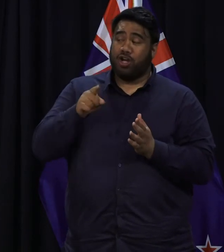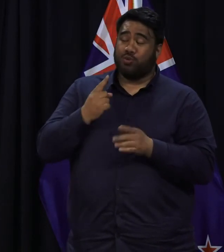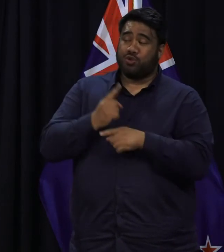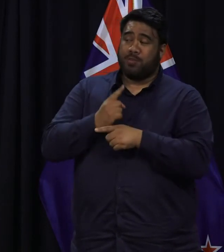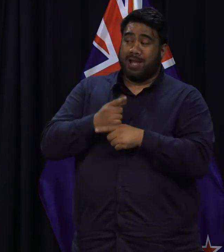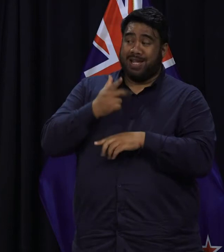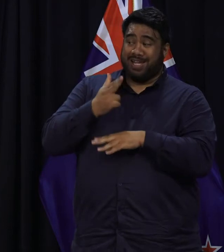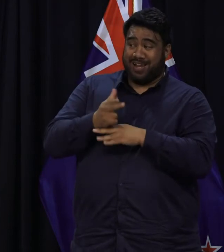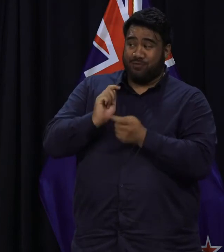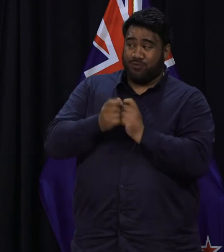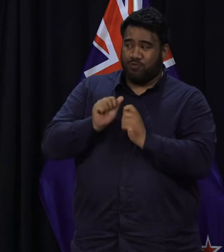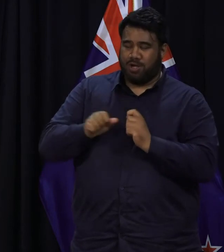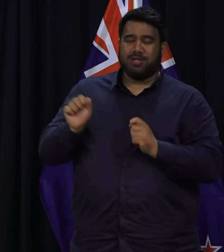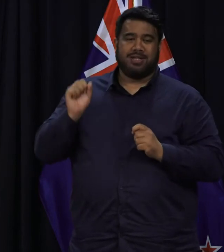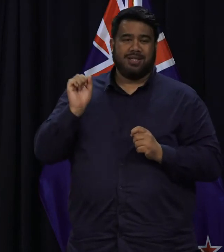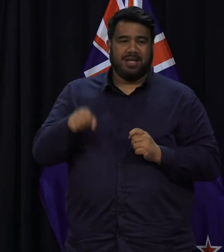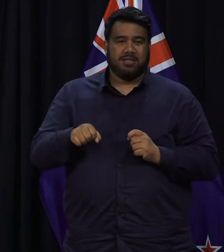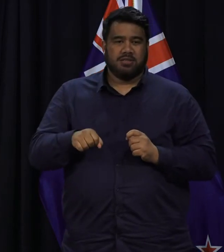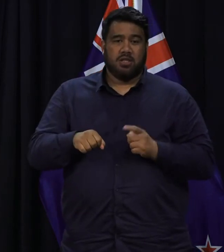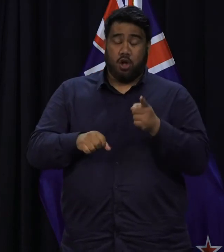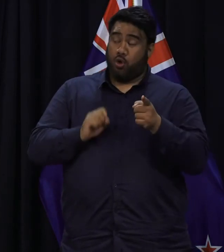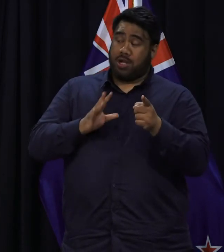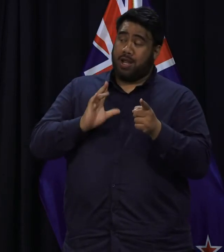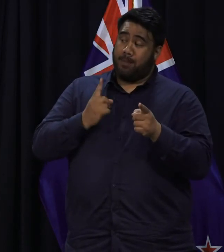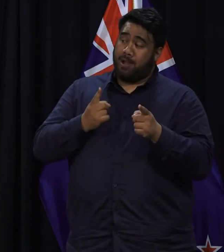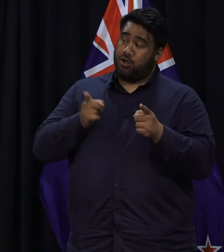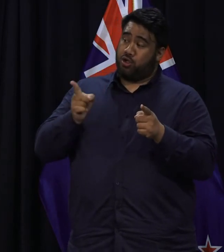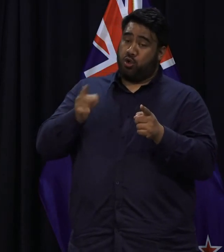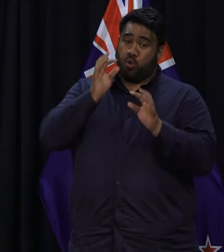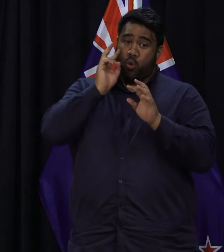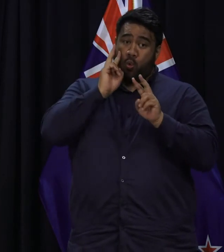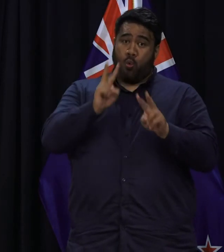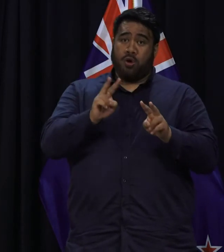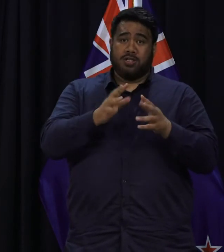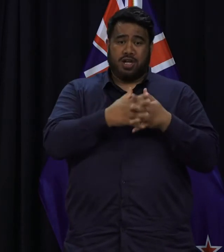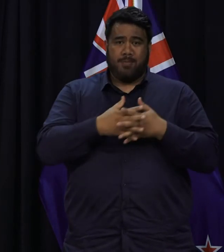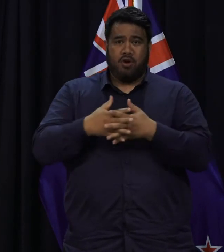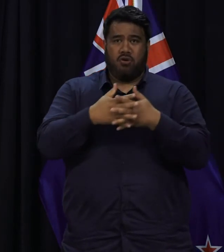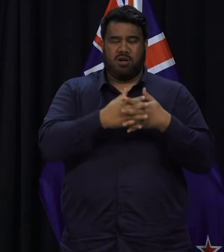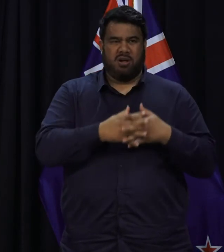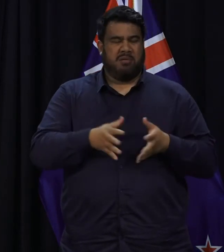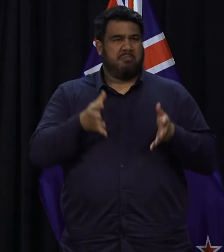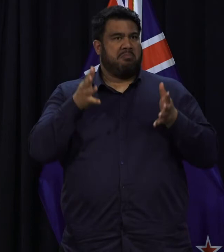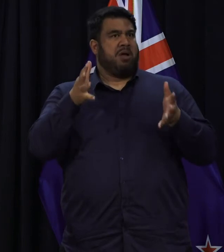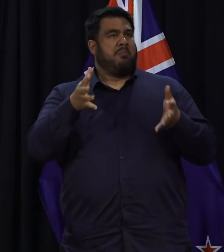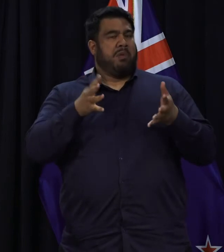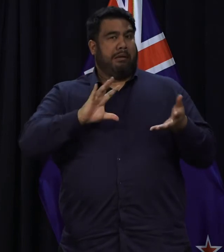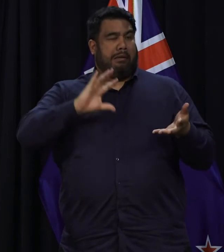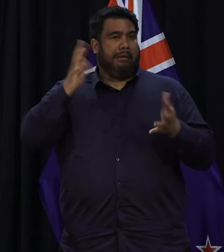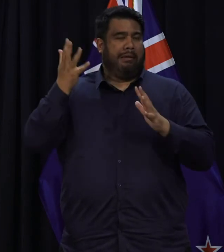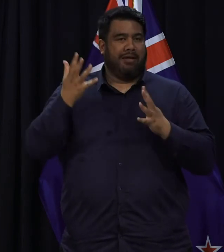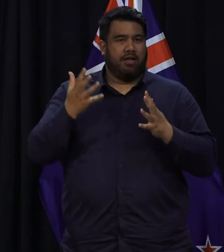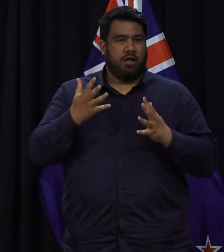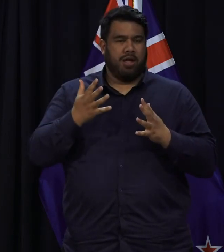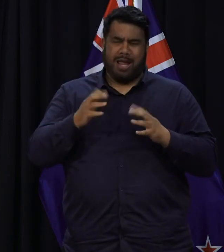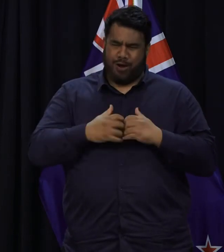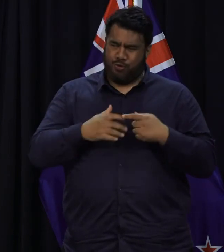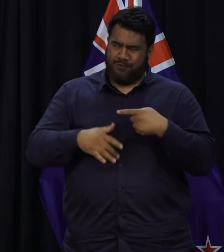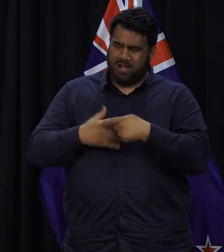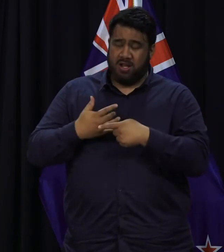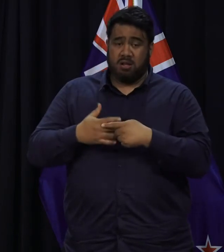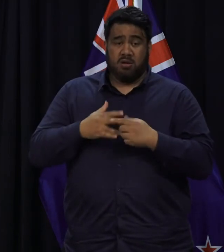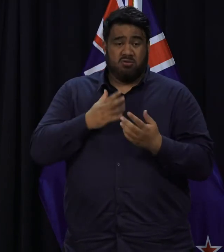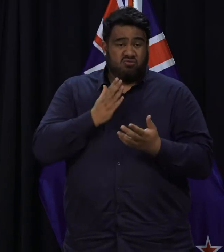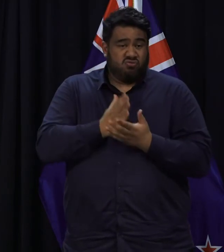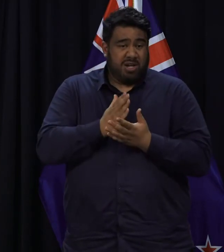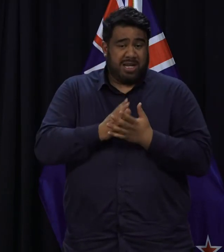wonder actually what your thoughts are more generally as you watch the beautiful chaos of all these results coming in. Look, ultimately every